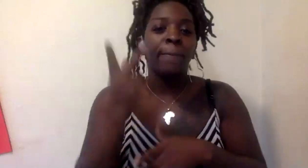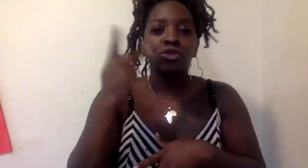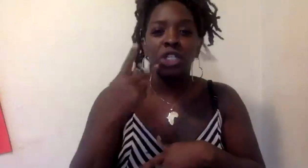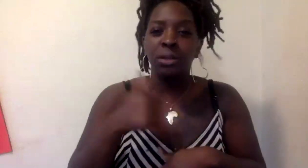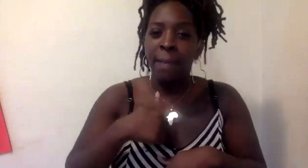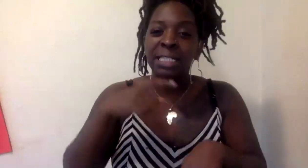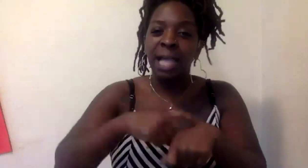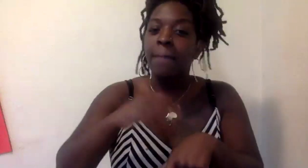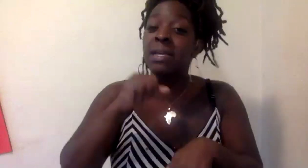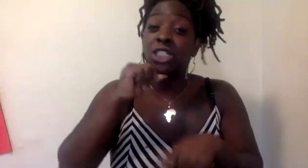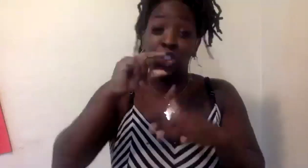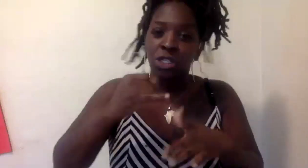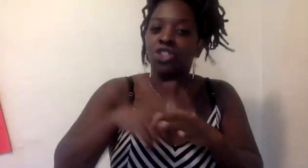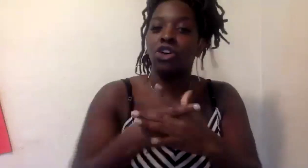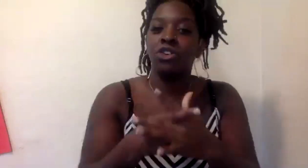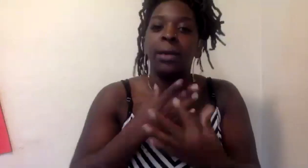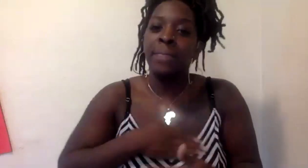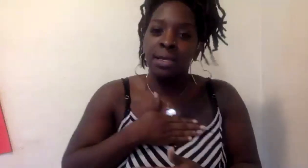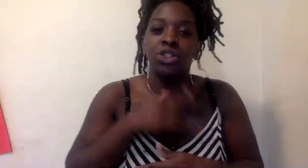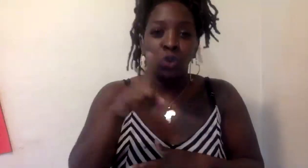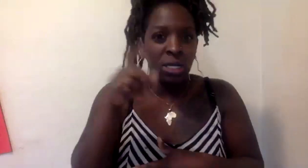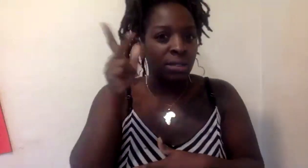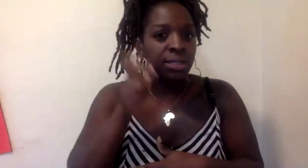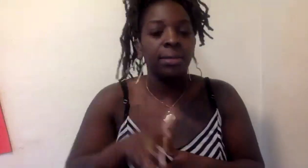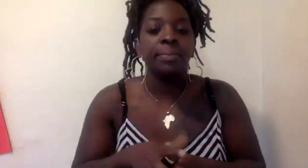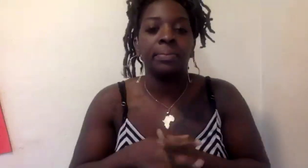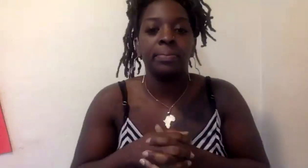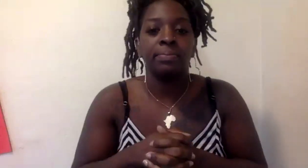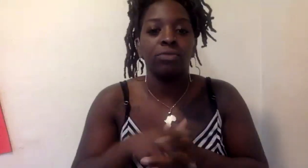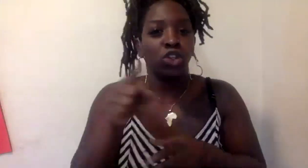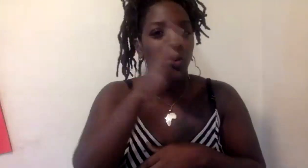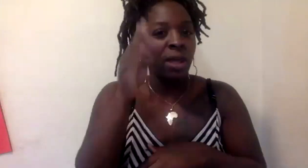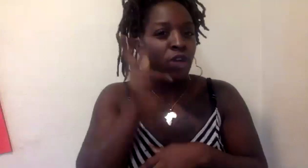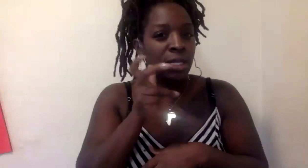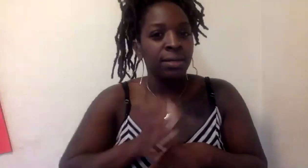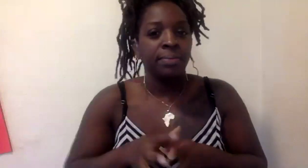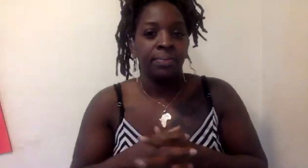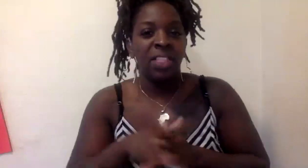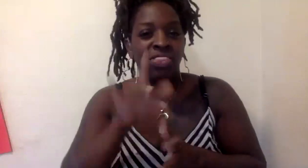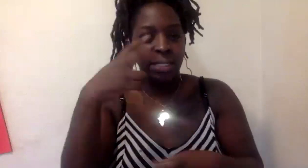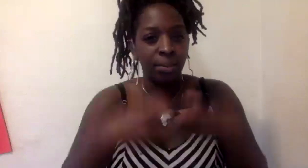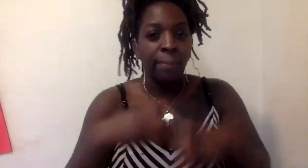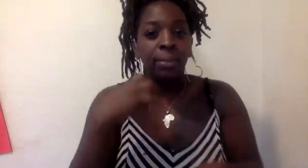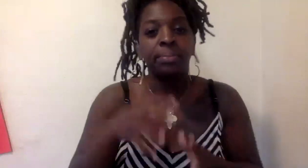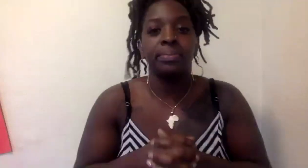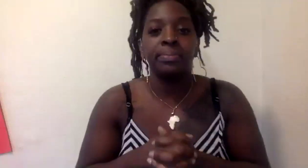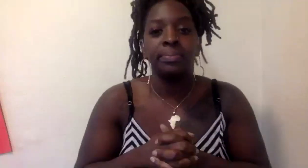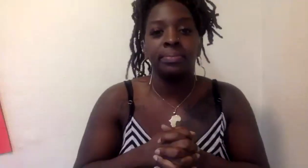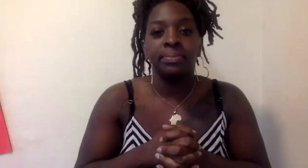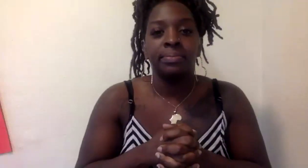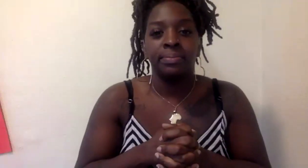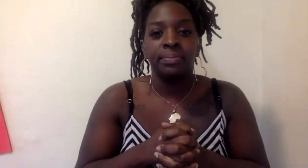You have not had enough dialogue. Patricia, please, you need to listen. You never listen, and that is a